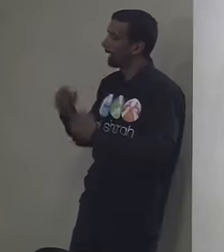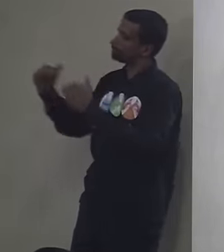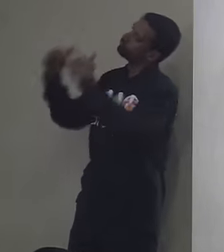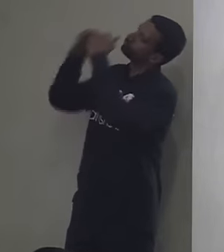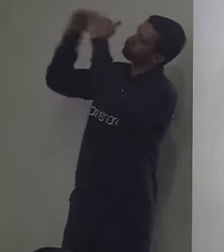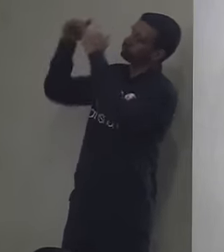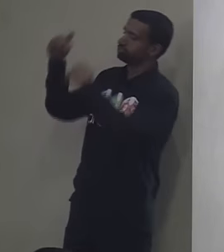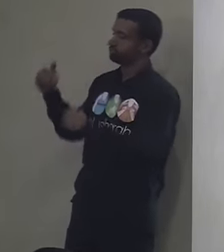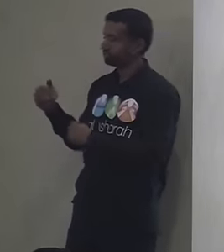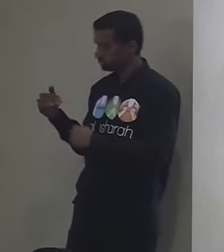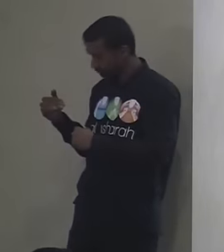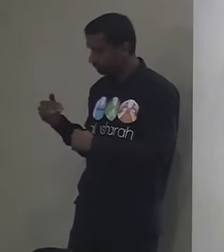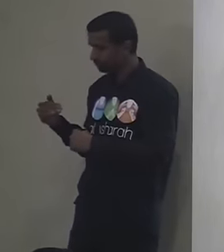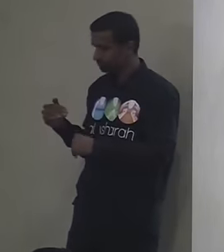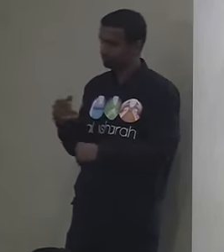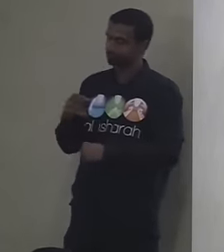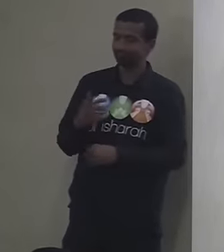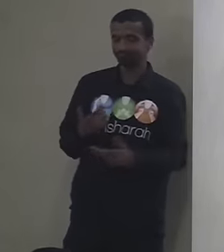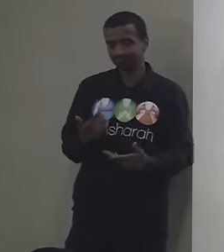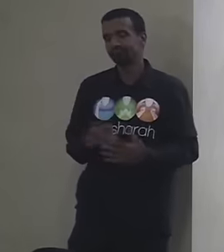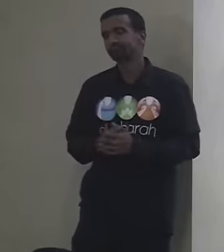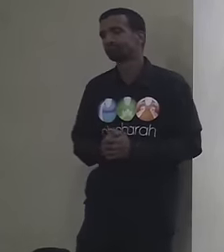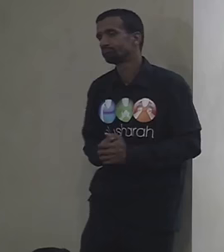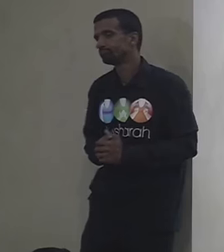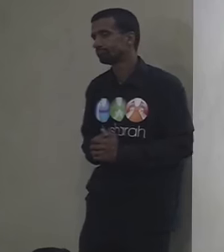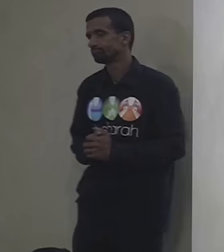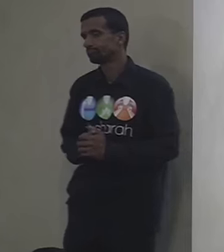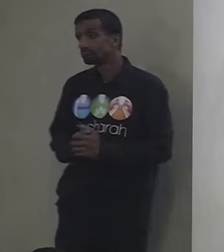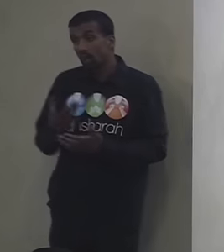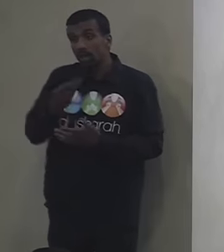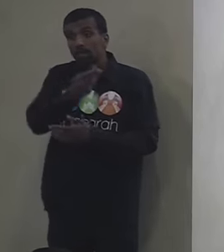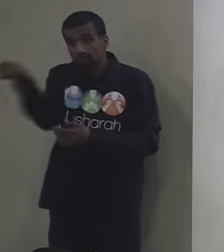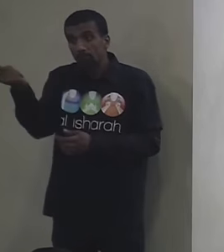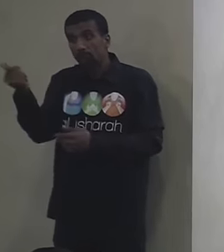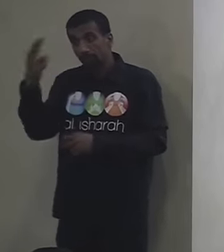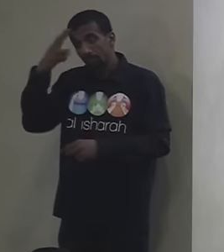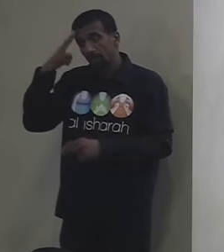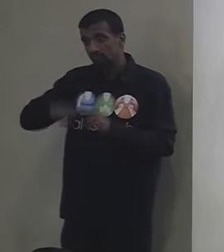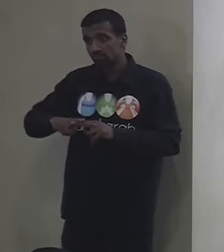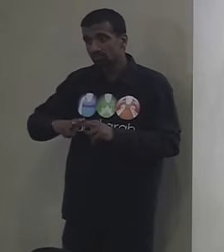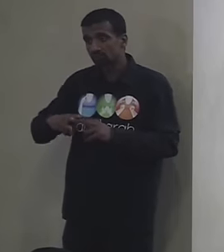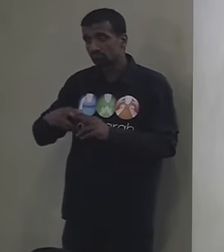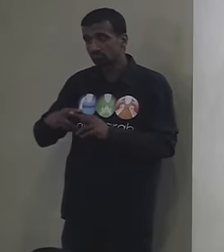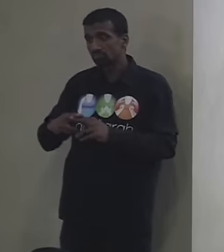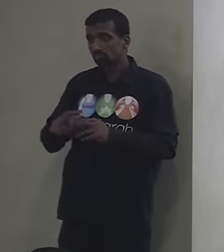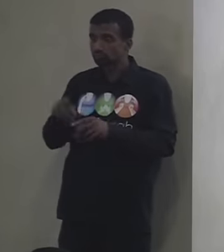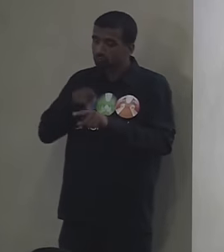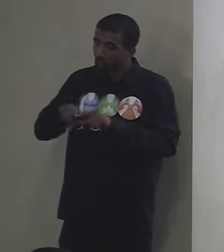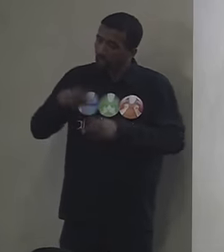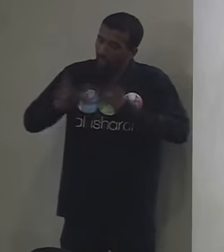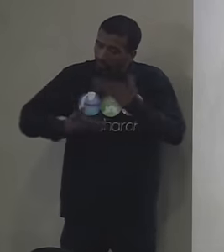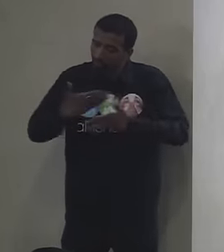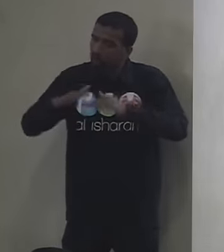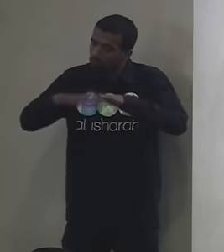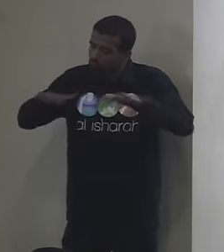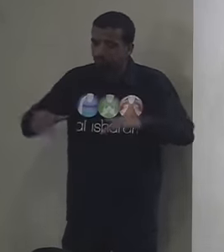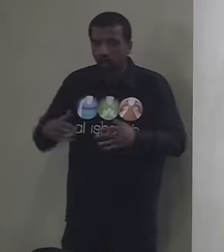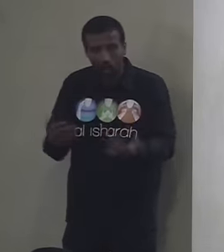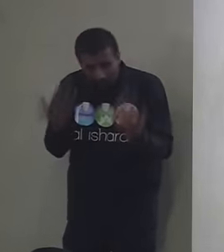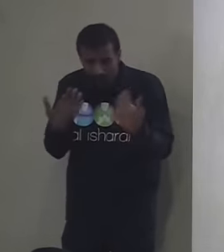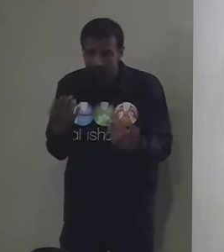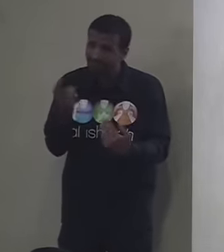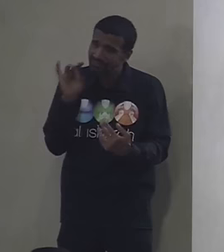sons here have difficult parents. My parents just don't listen. They're just always yelling. I don't know what to do. I do everything I can and they're just can't get through to